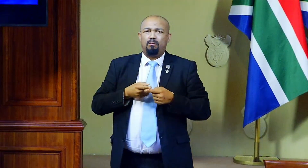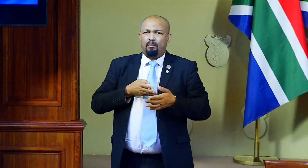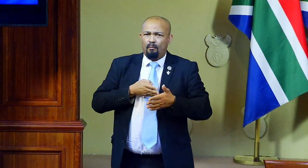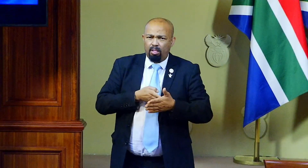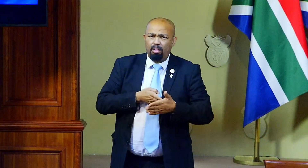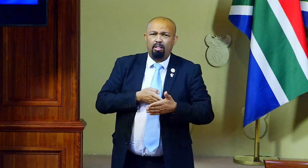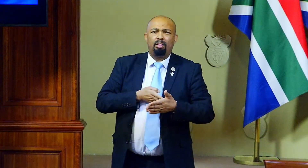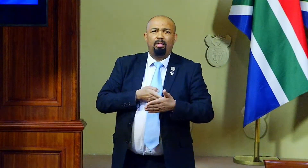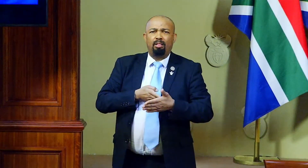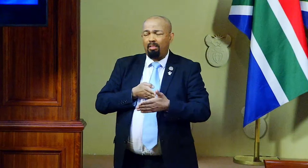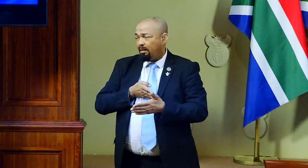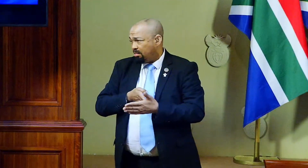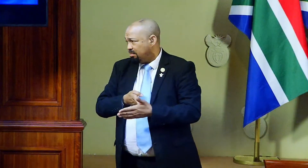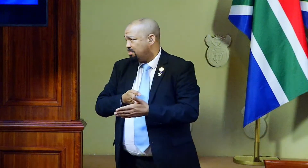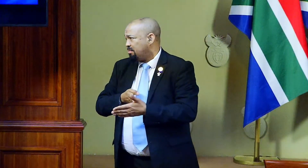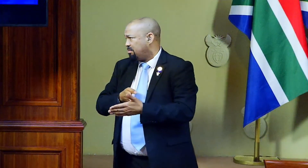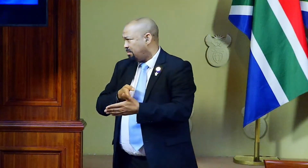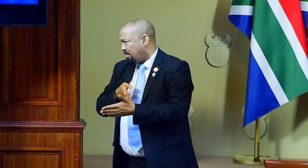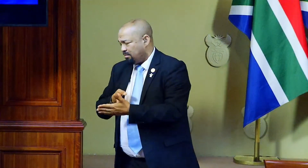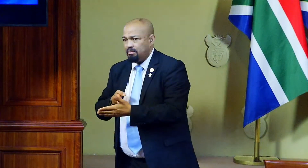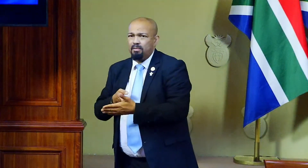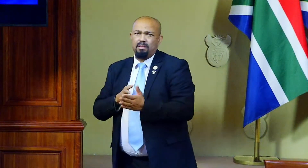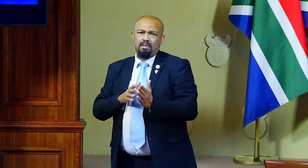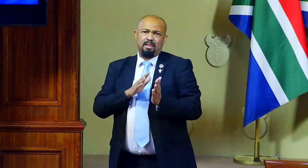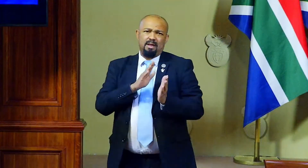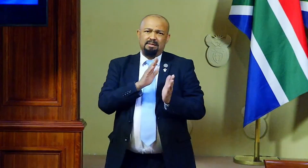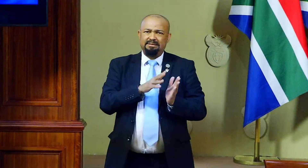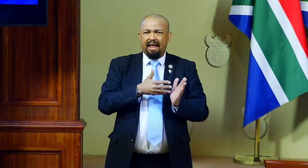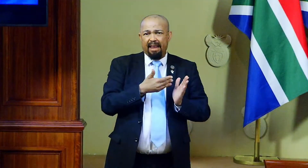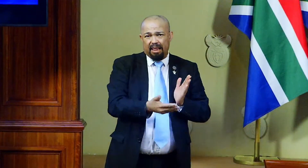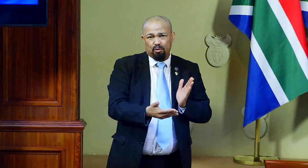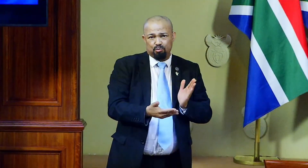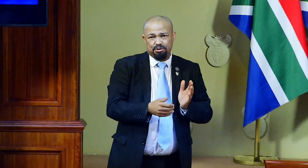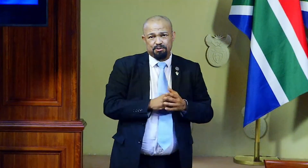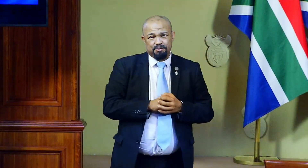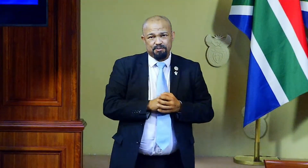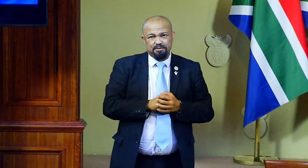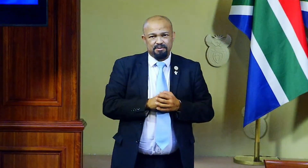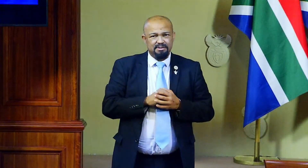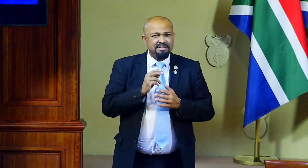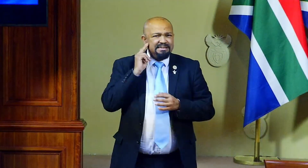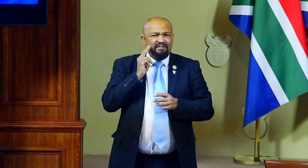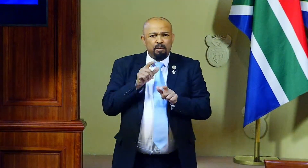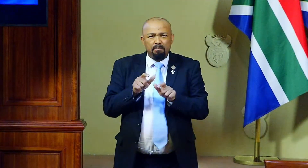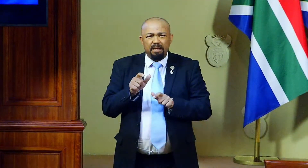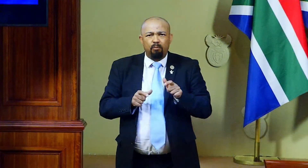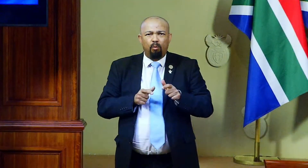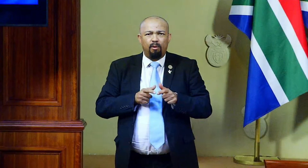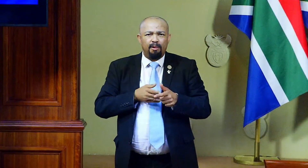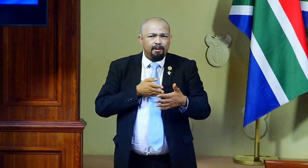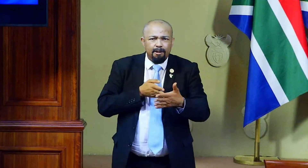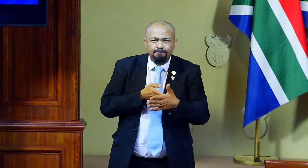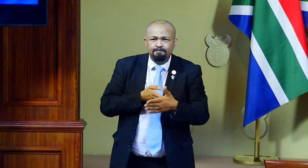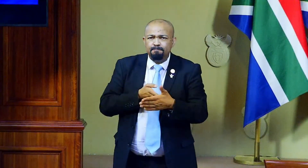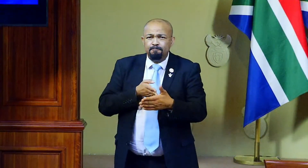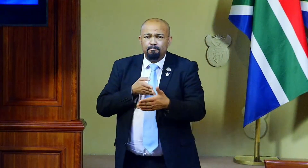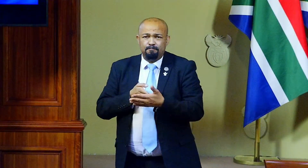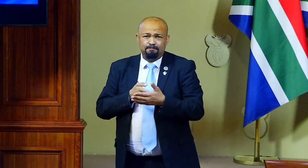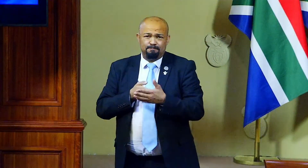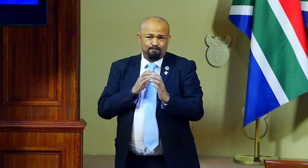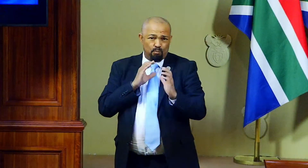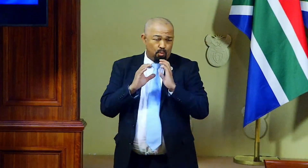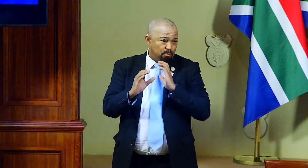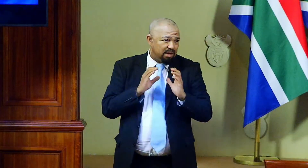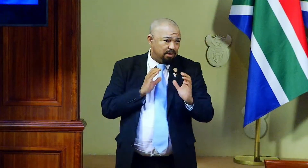Deaf people have barriers for many, many years, and that their language was not recognized.